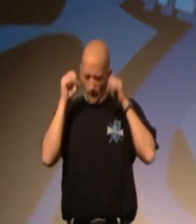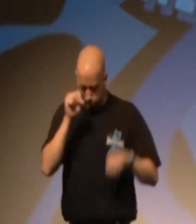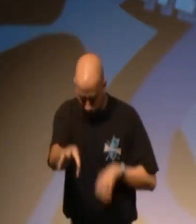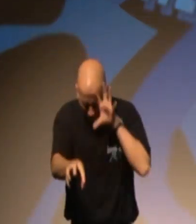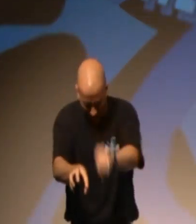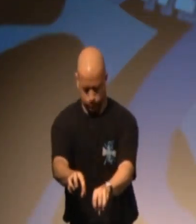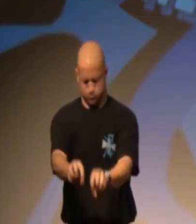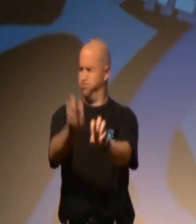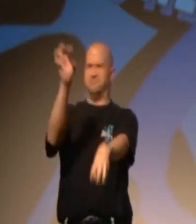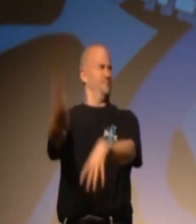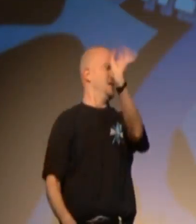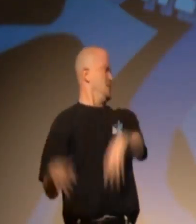because once I opened up,